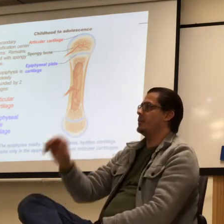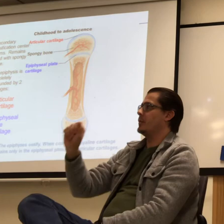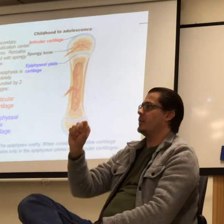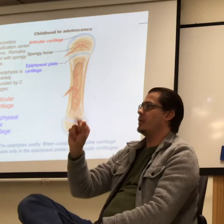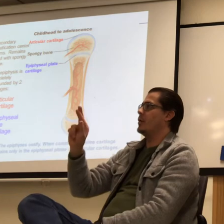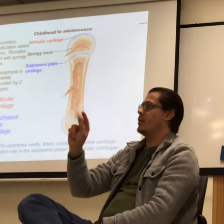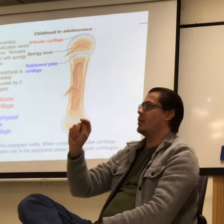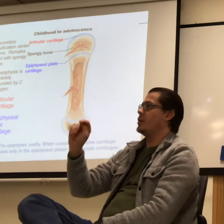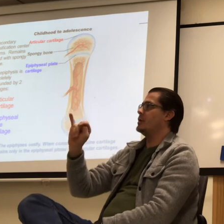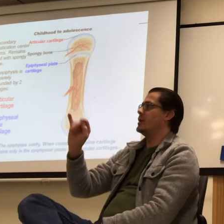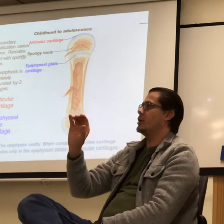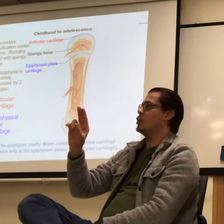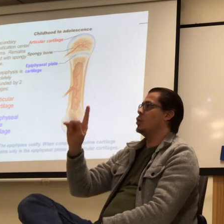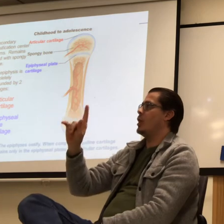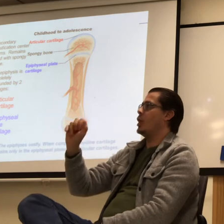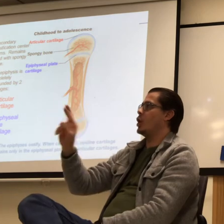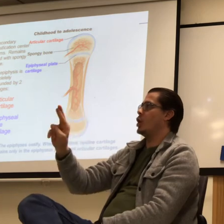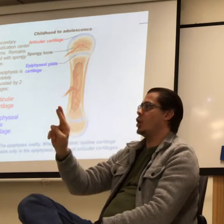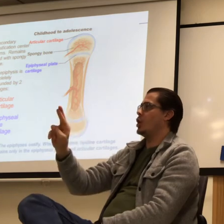articular